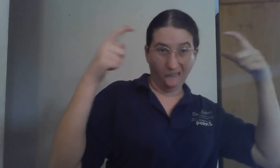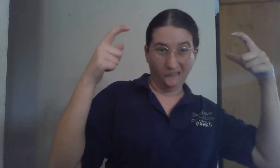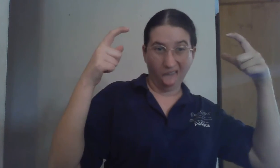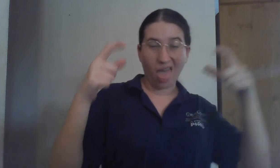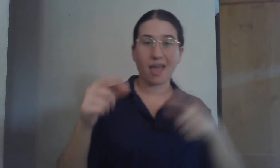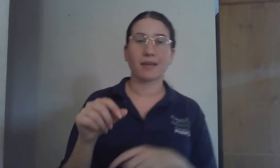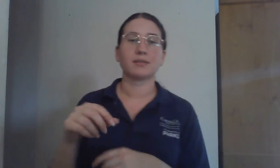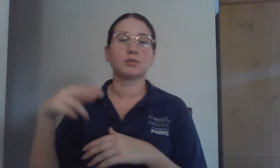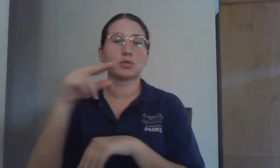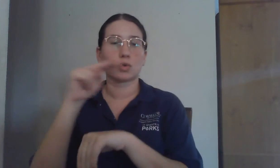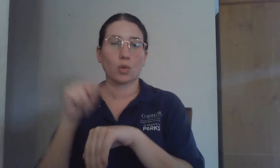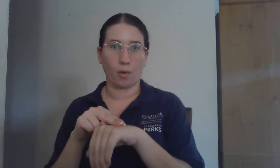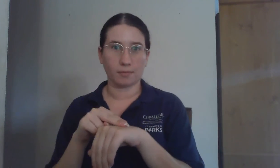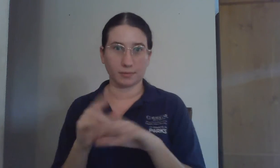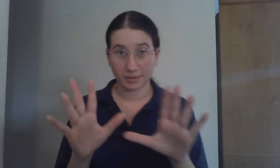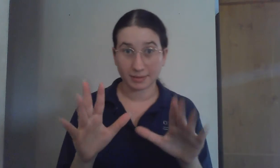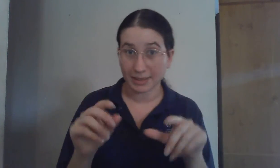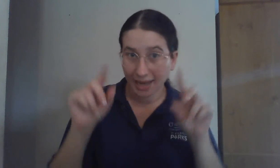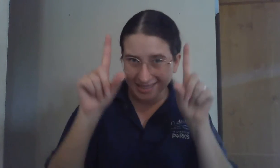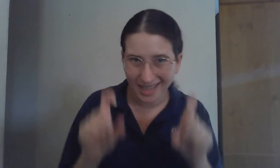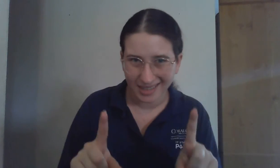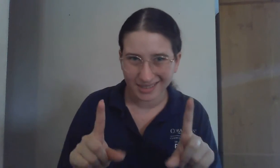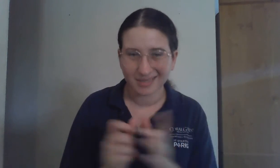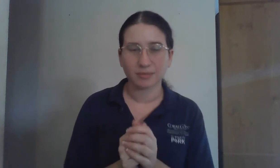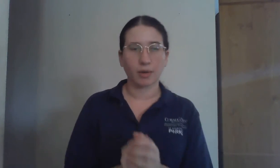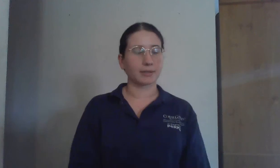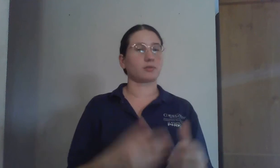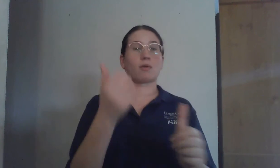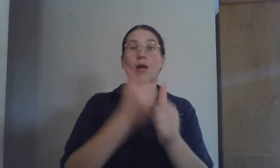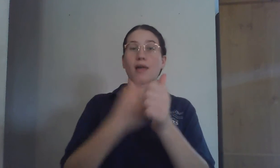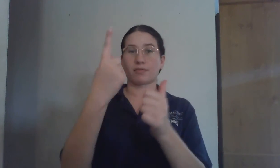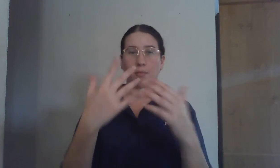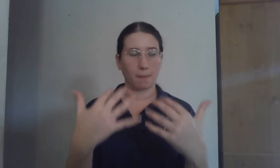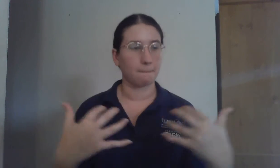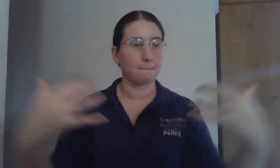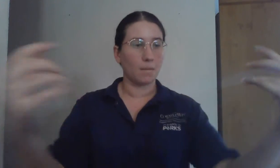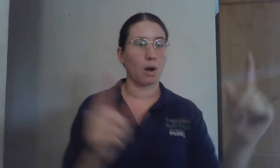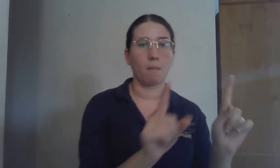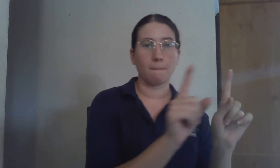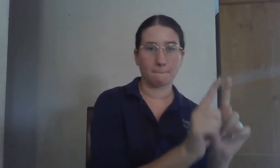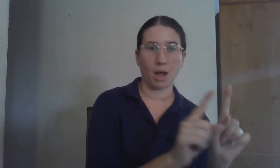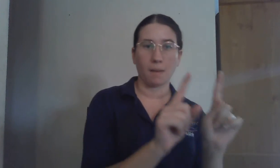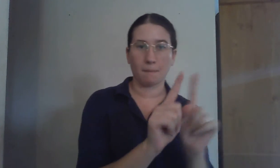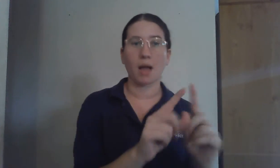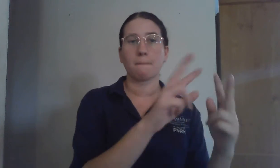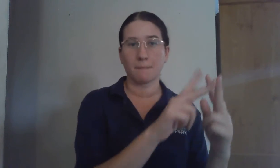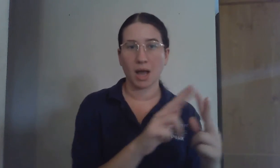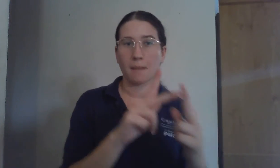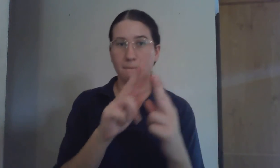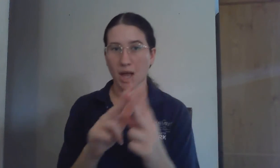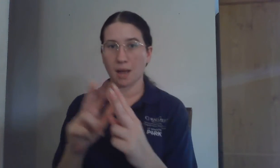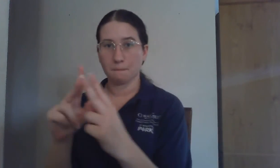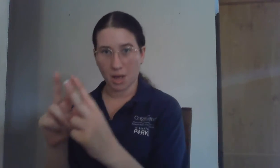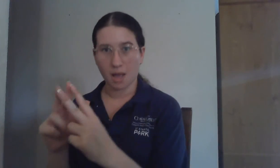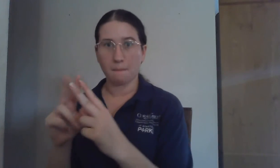test. Pair up 2 and 2, face each other and say, nice to meet you, and then you do it again, and you lift your nose. 1